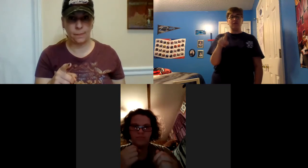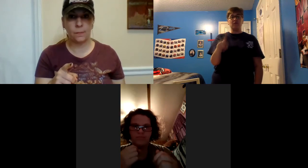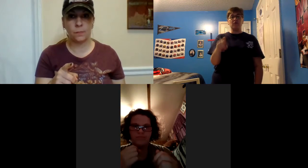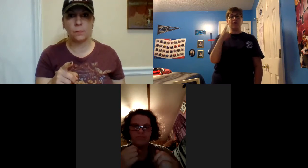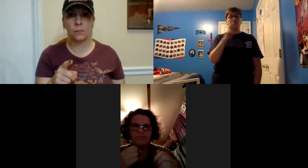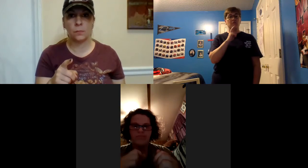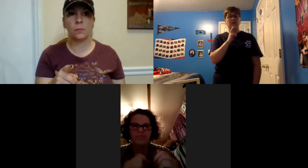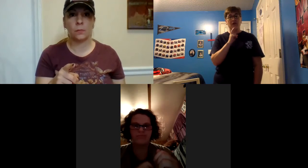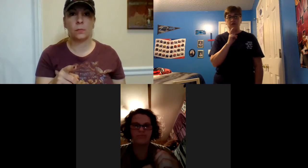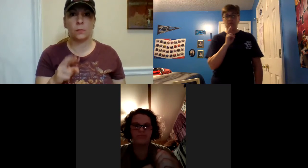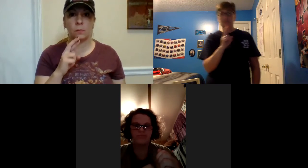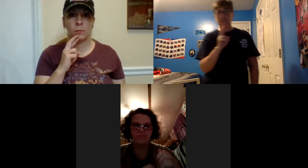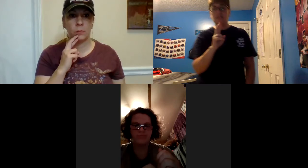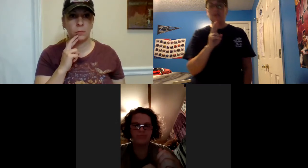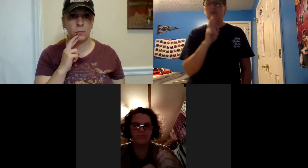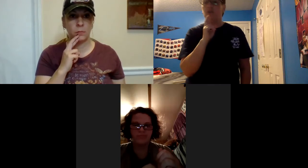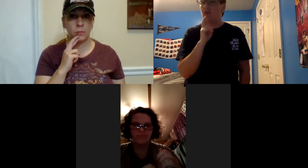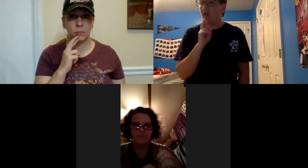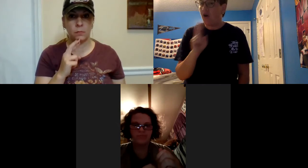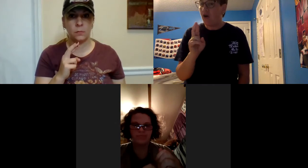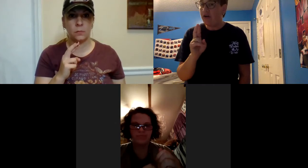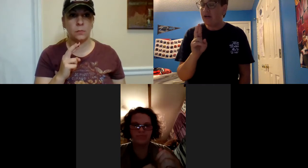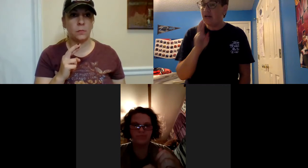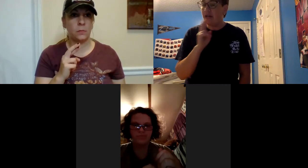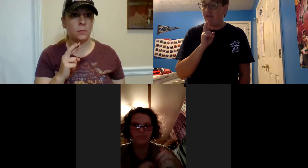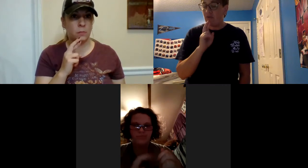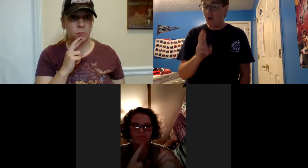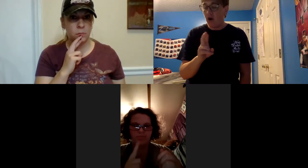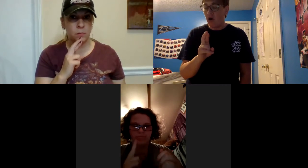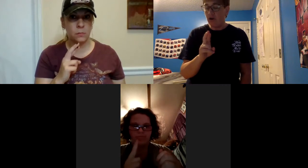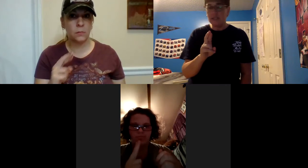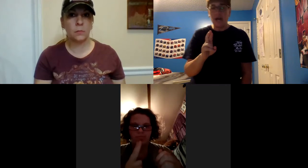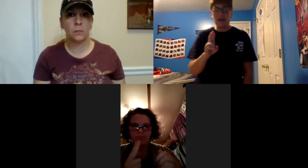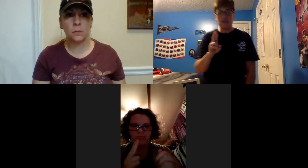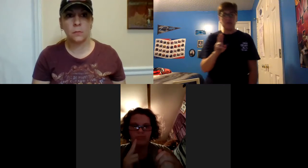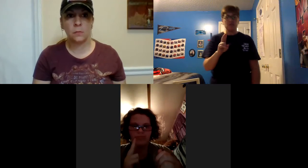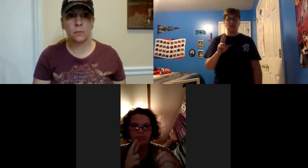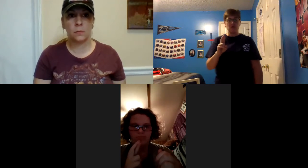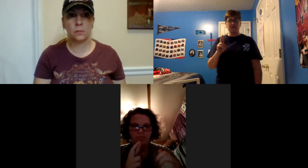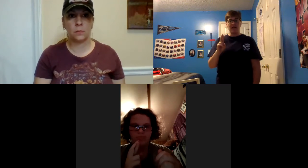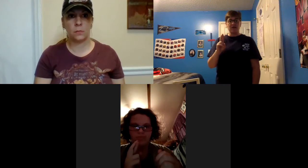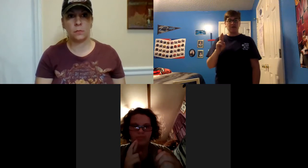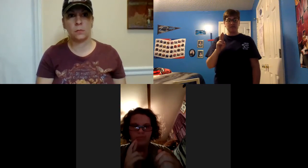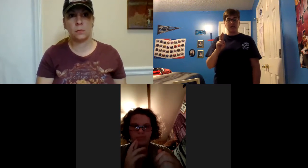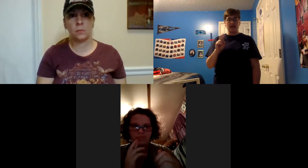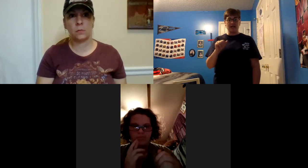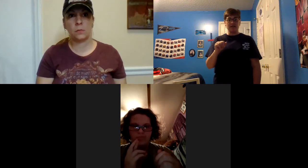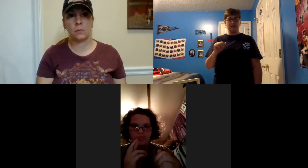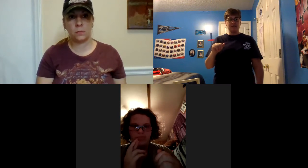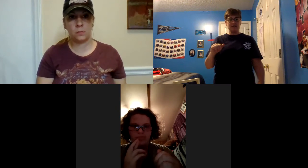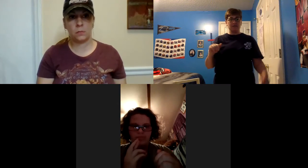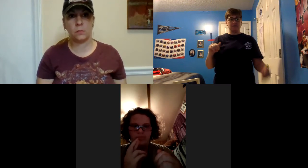If you feel more comfortable putting all your words in there, you can do your R. If you are tired, we just went over tired